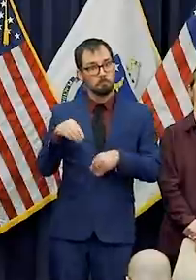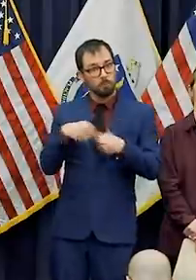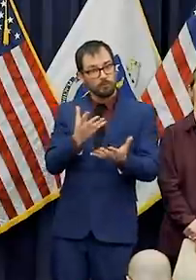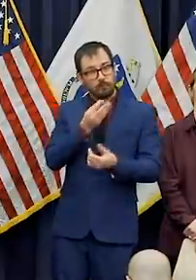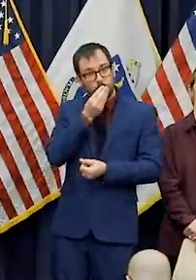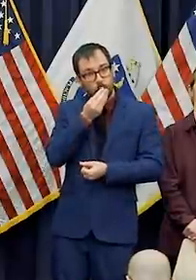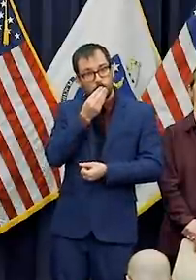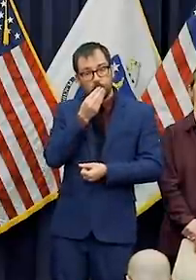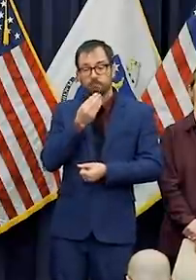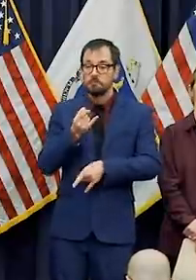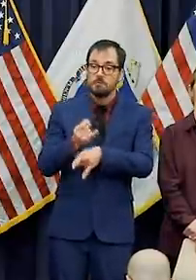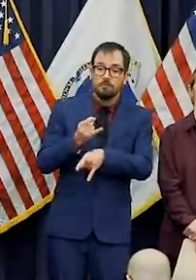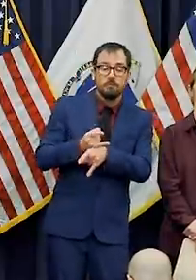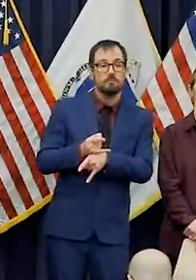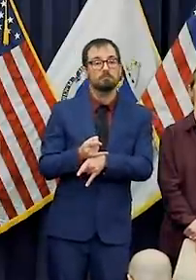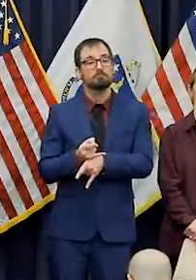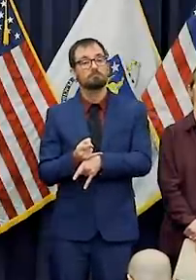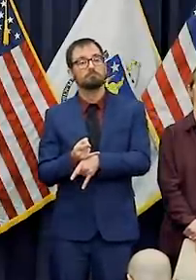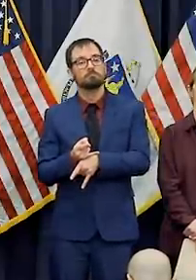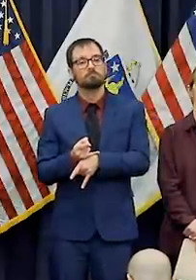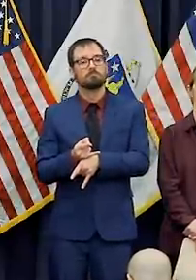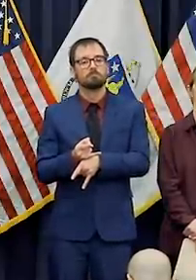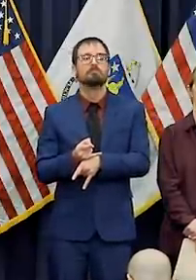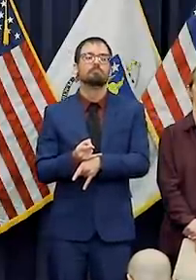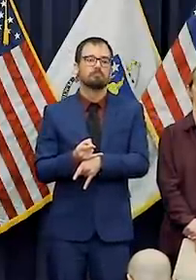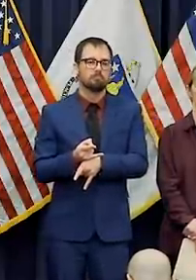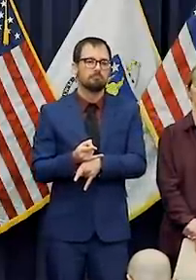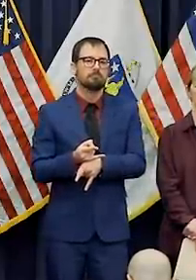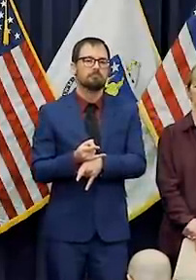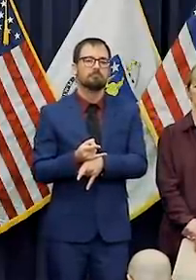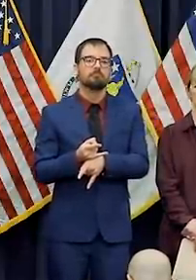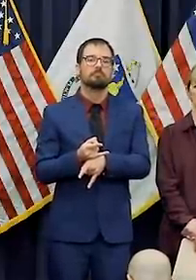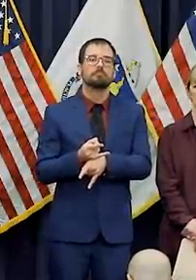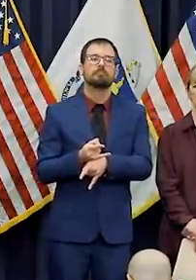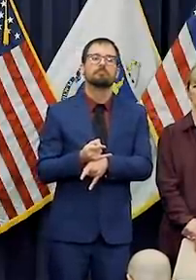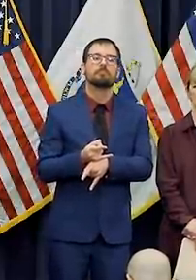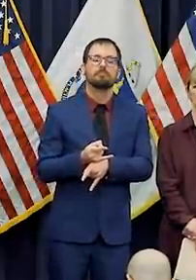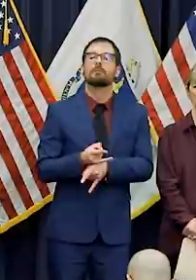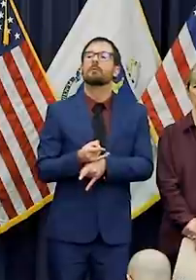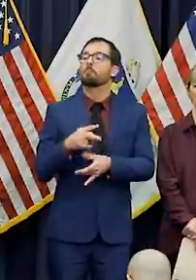permit on-premises consumption. These